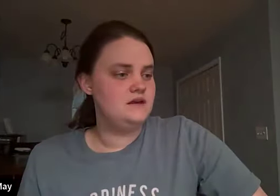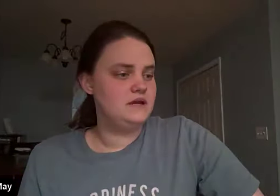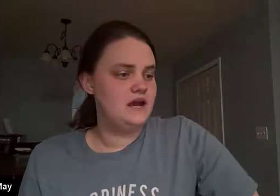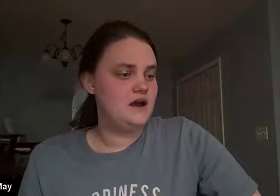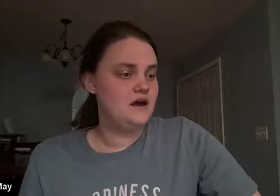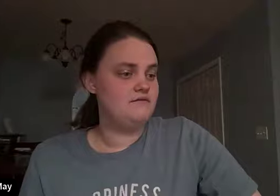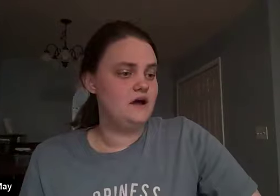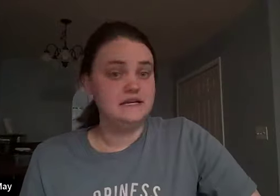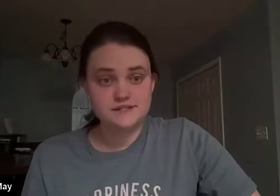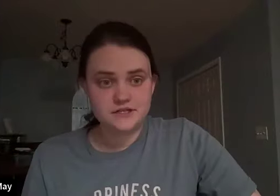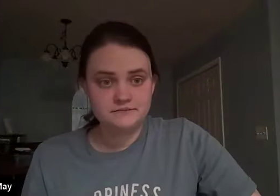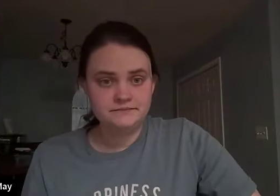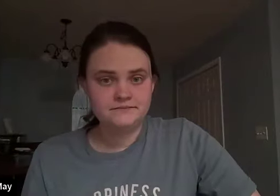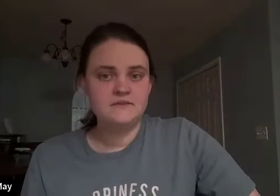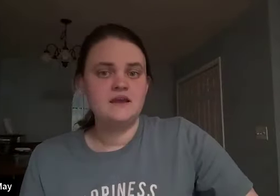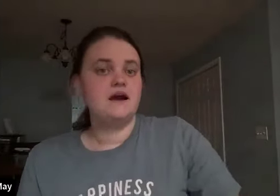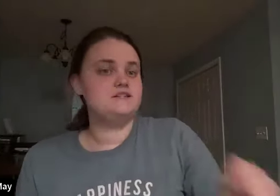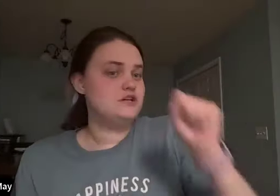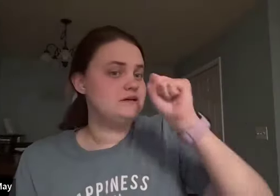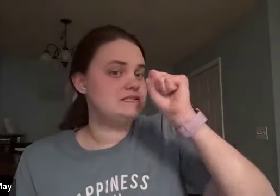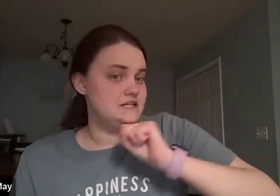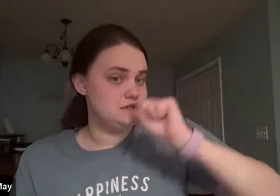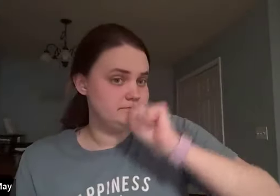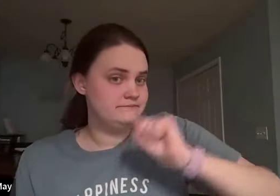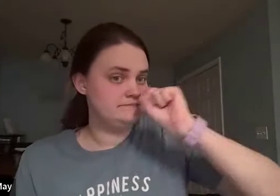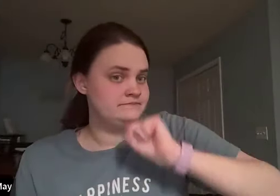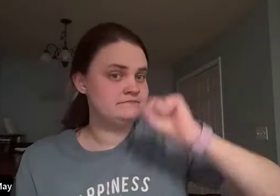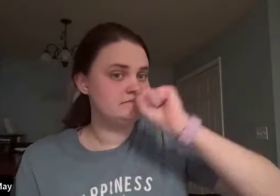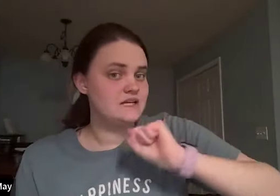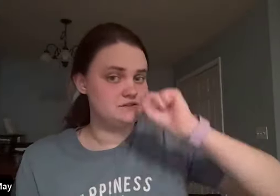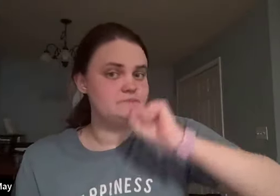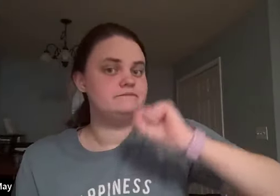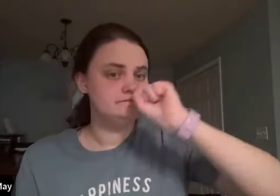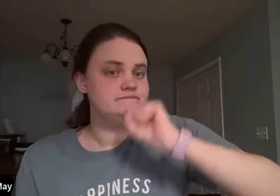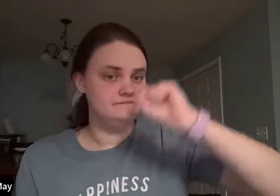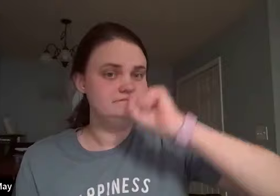Then we have ice cream. Ice cream is ice cream. Ice cream.